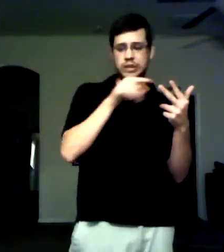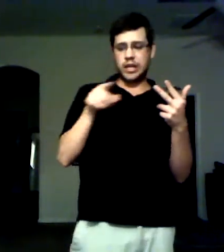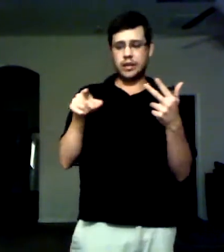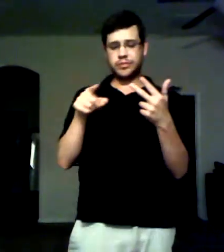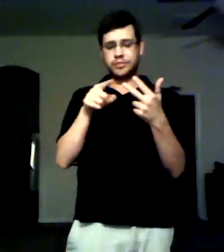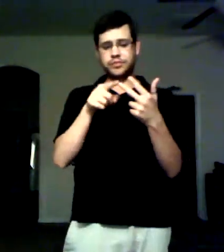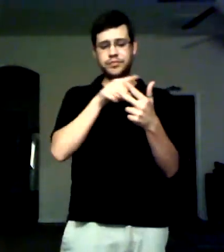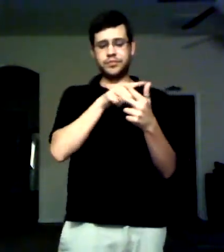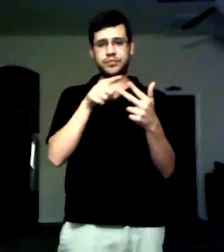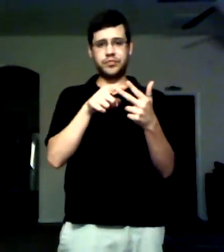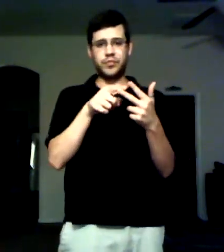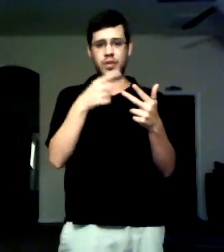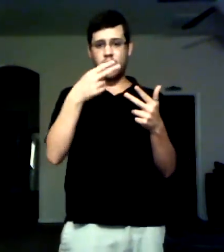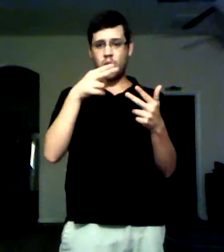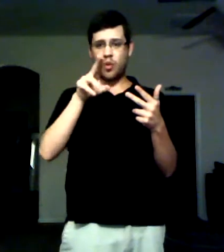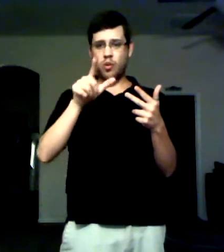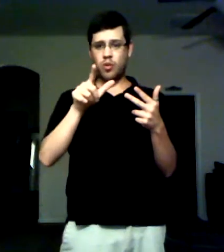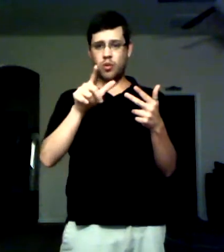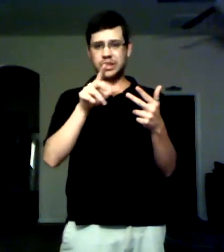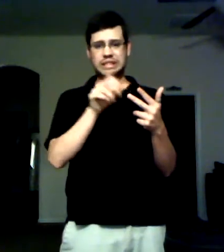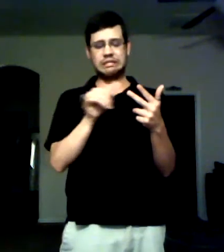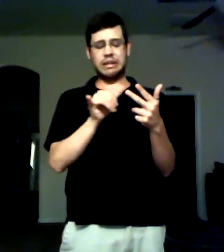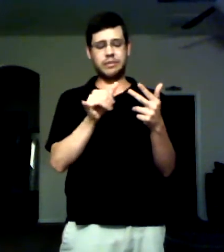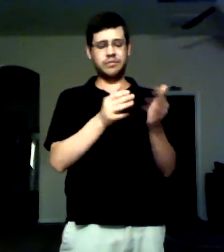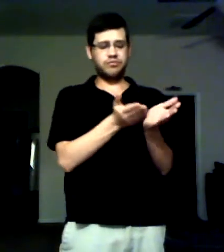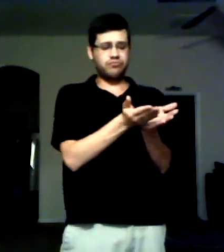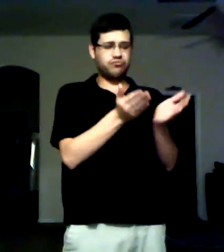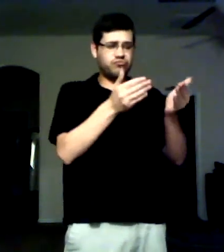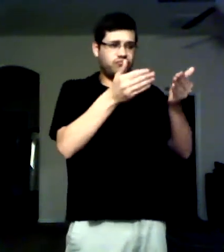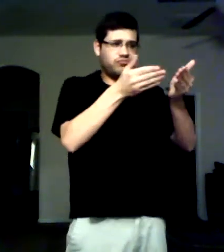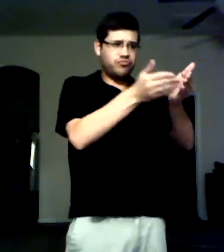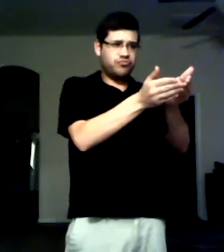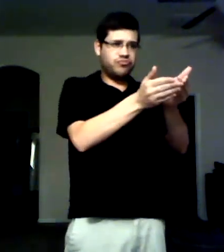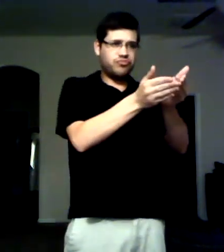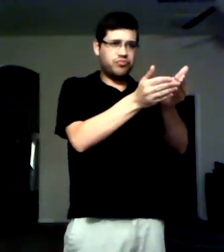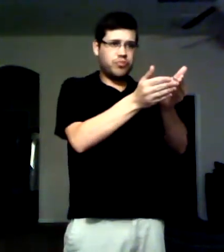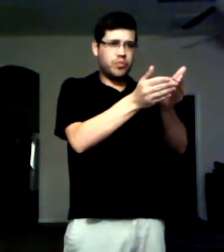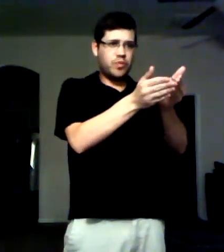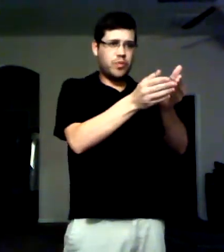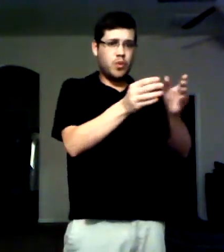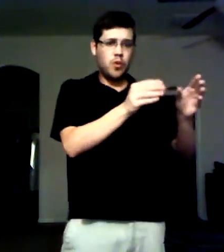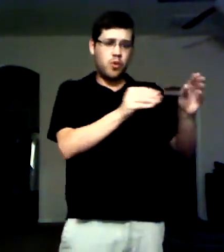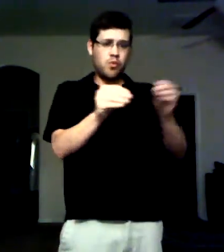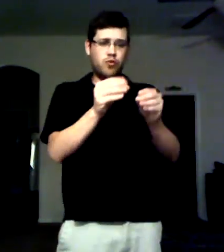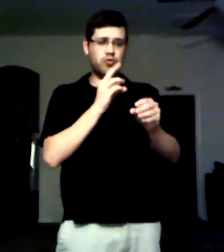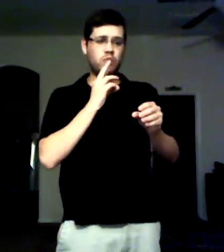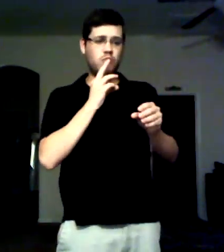layups that are sharp, making it more or less resistant in water.